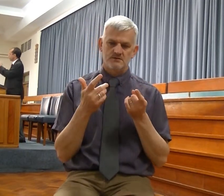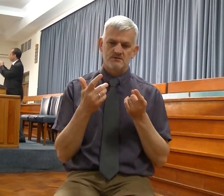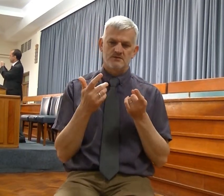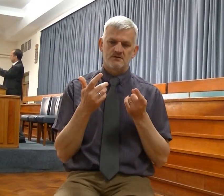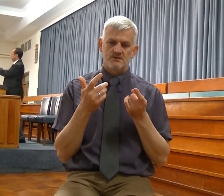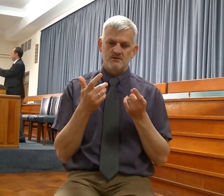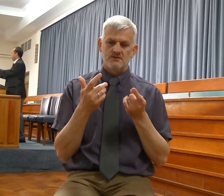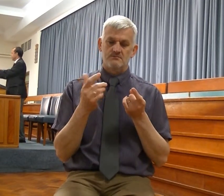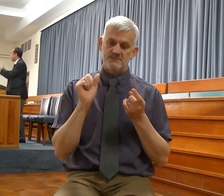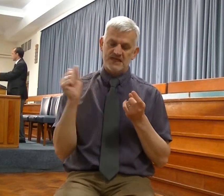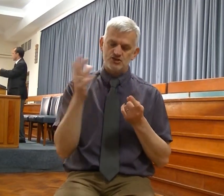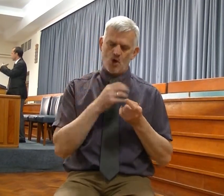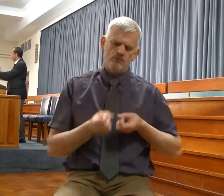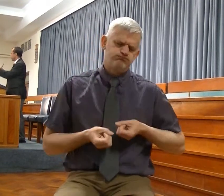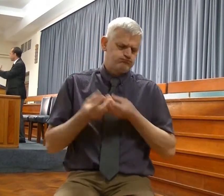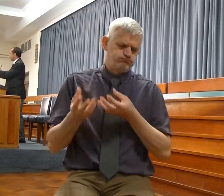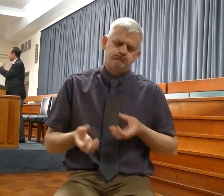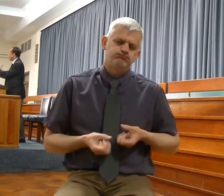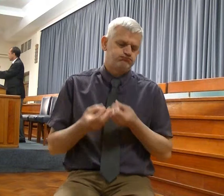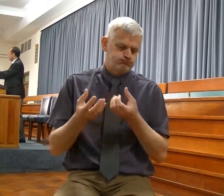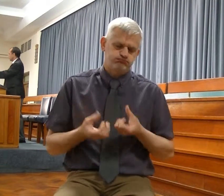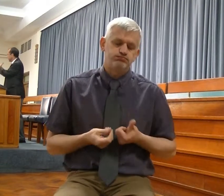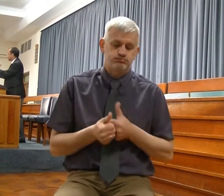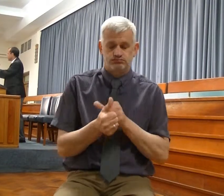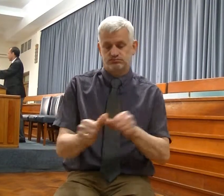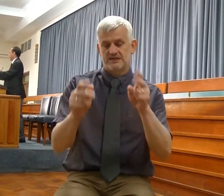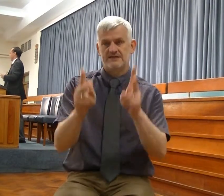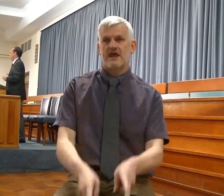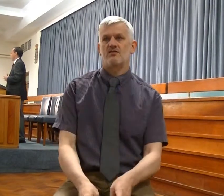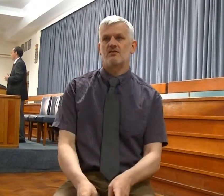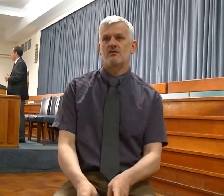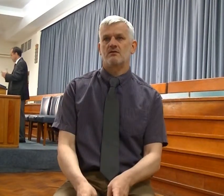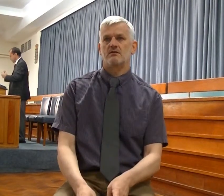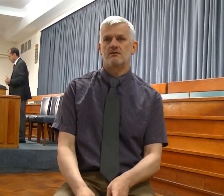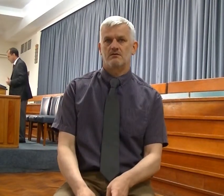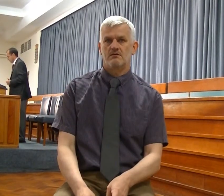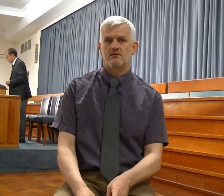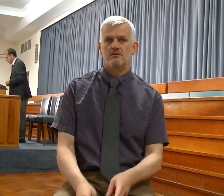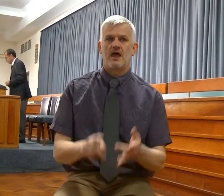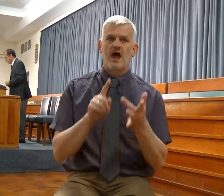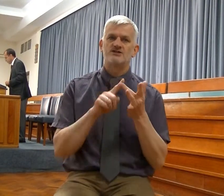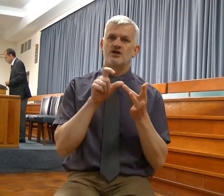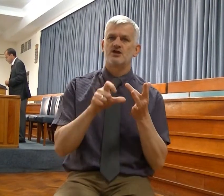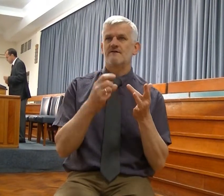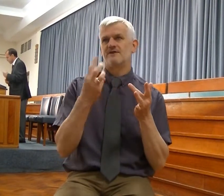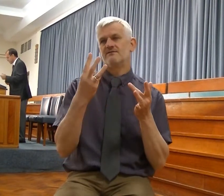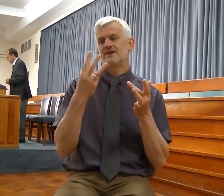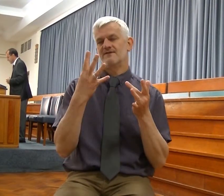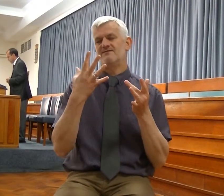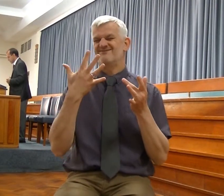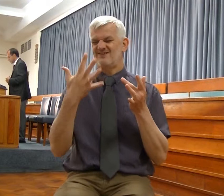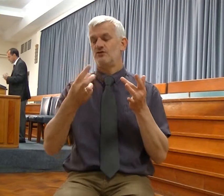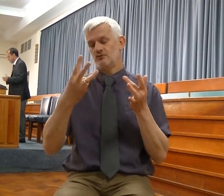his soul unto death. Jesus poured out his soul unto death. In Isaiah 53, verse